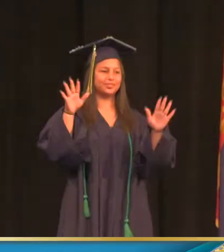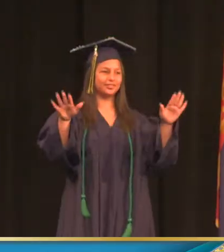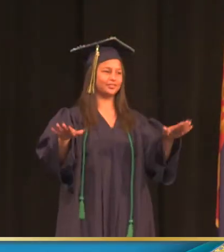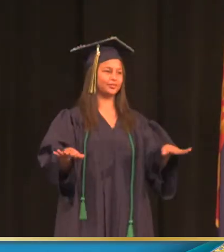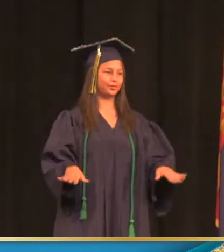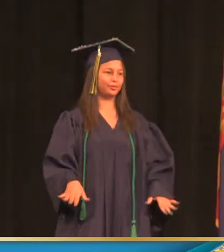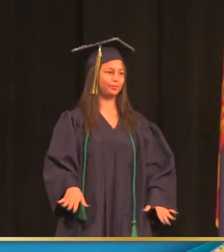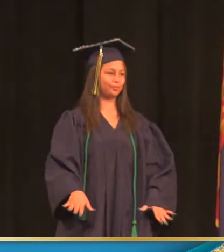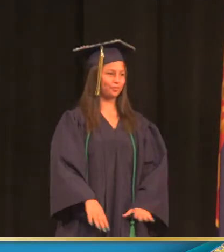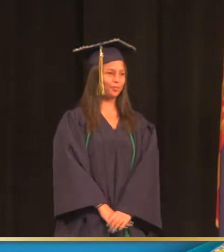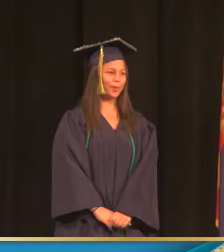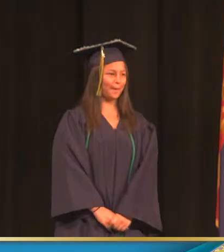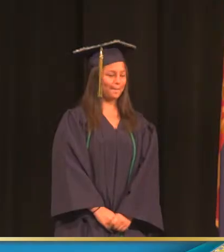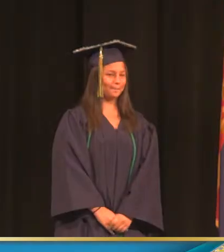brave. Please be seated.